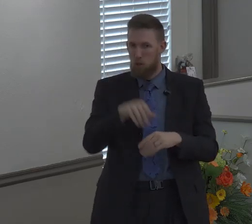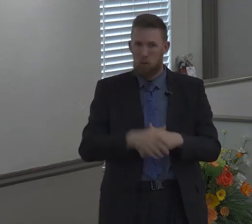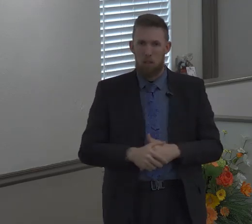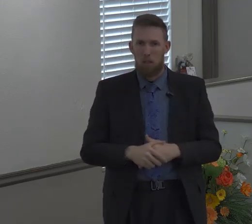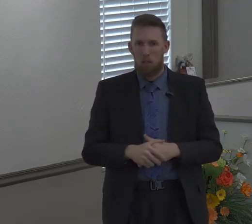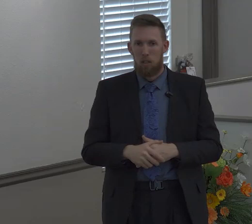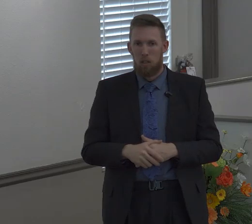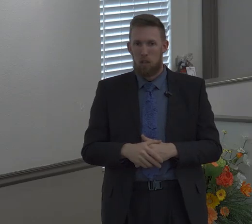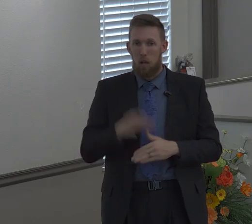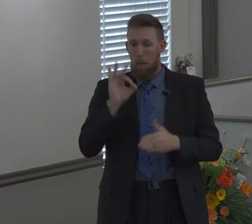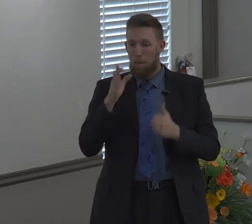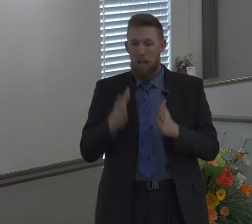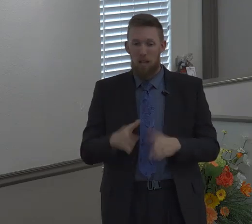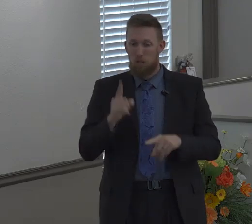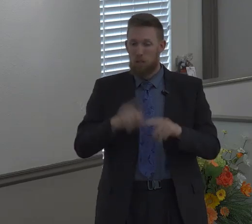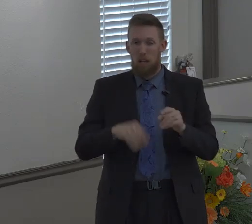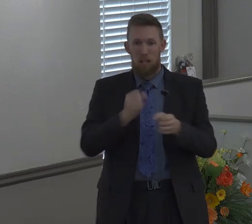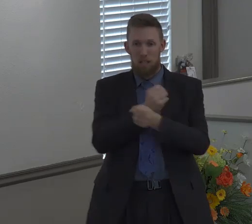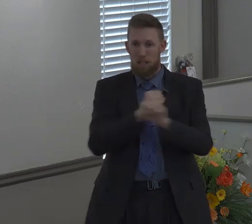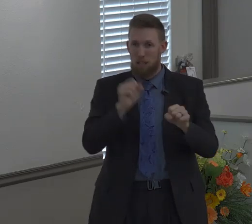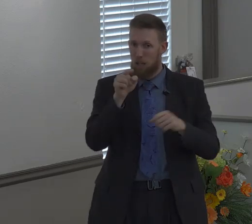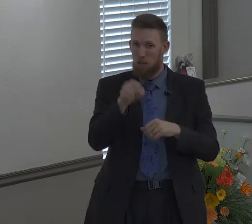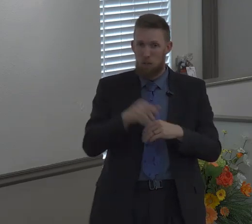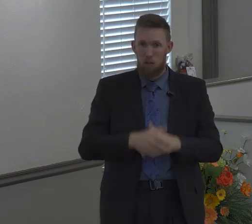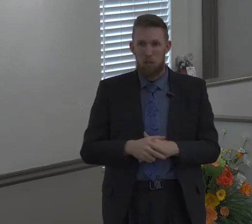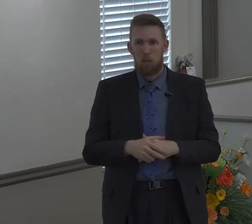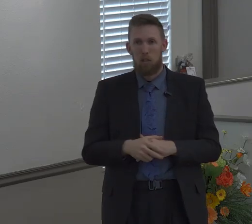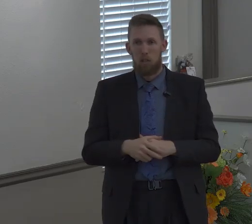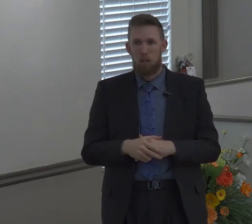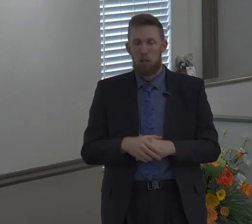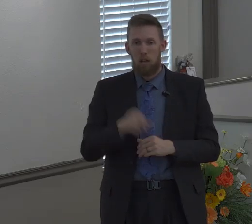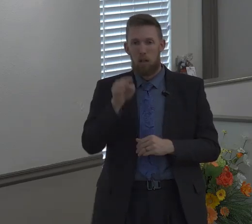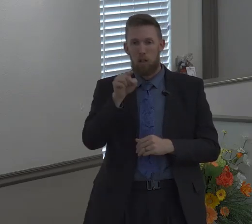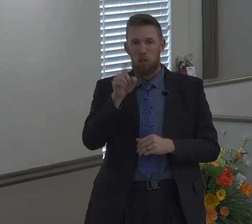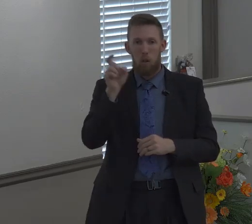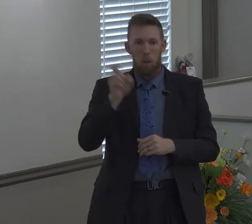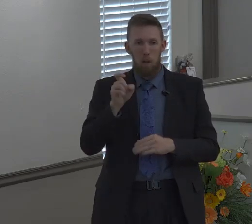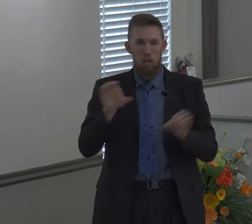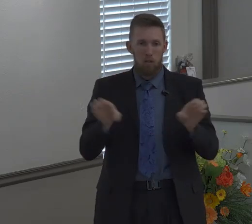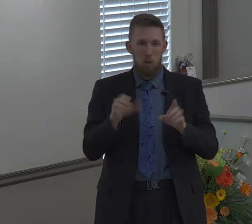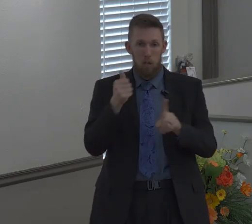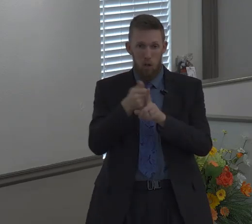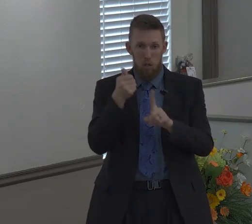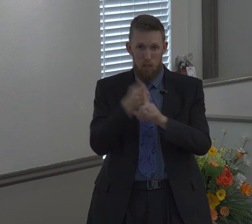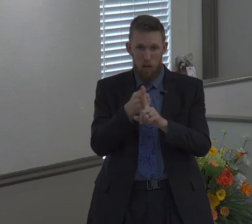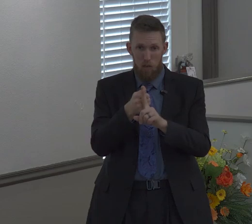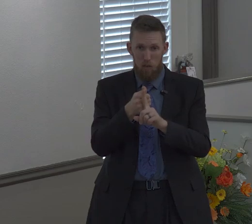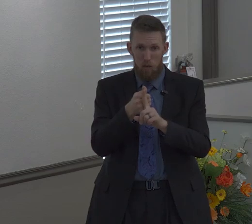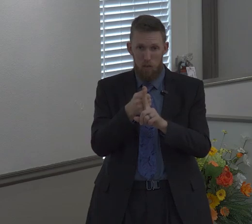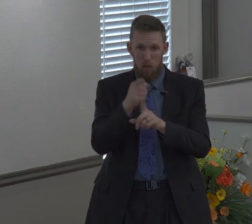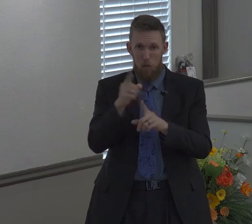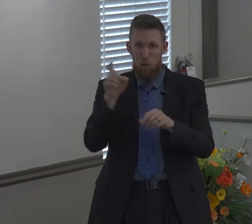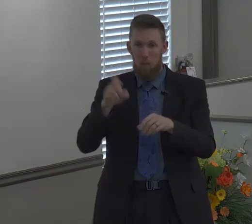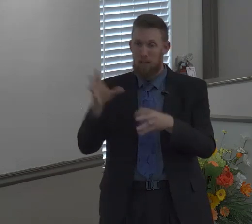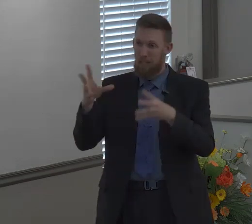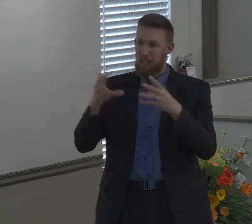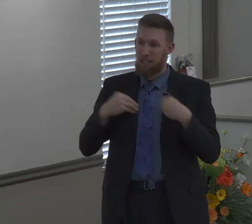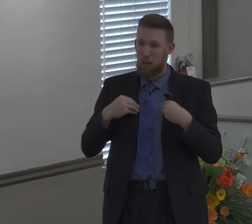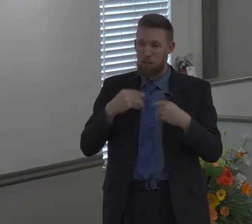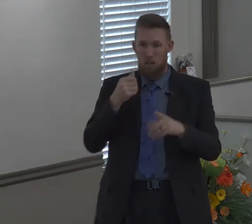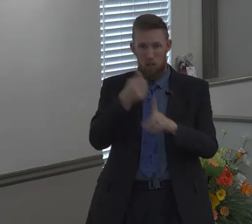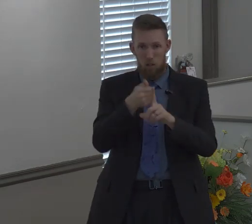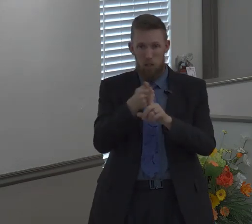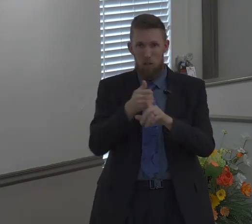for you. Nobody can do that for you. Pastor can't save you. You have to do that. That's